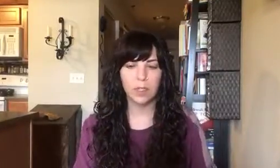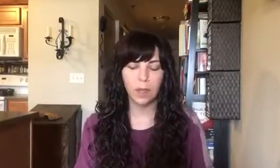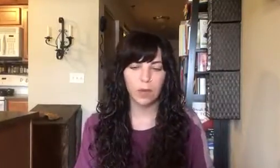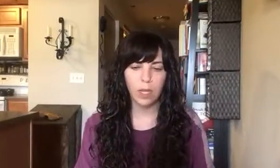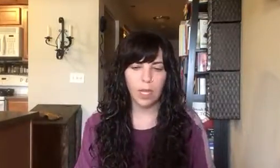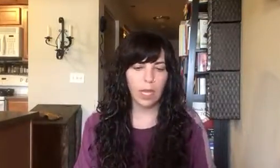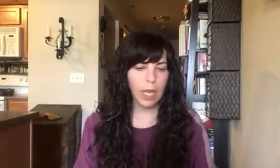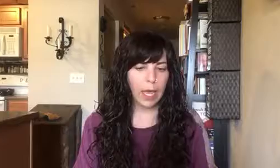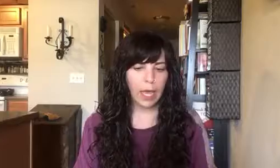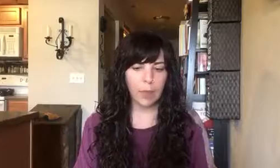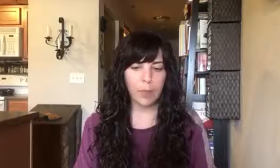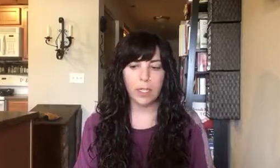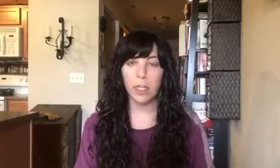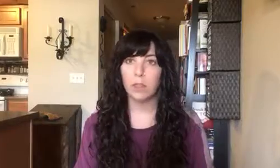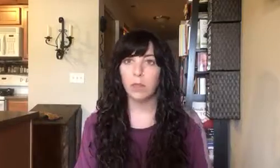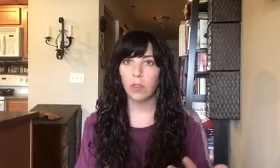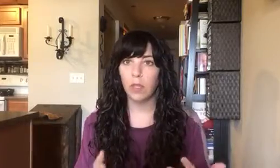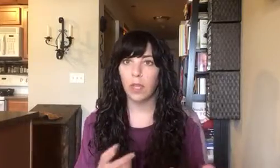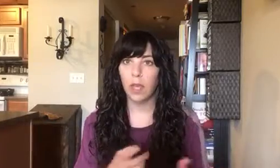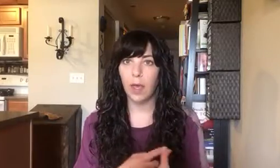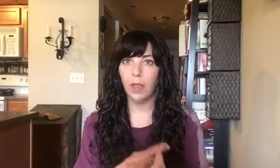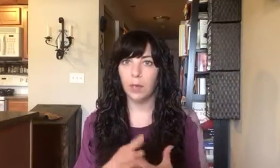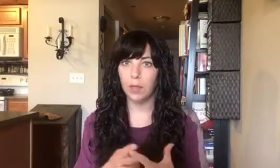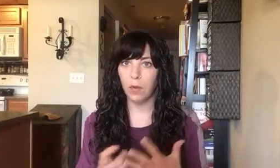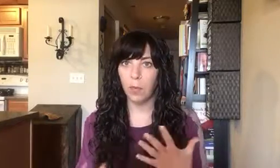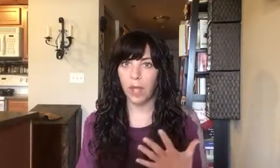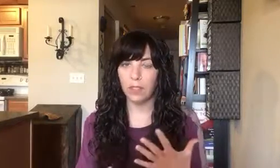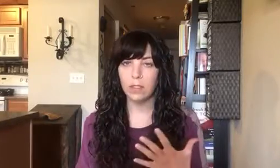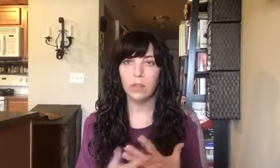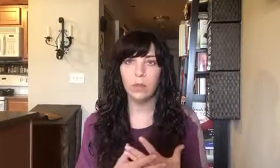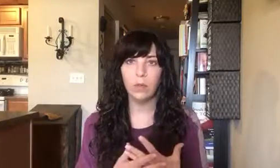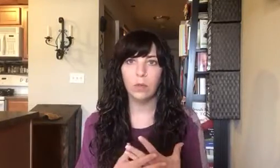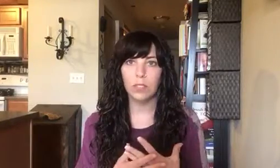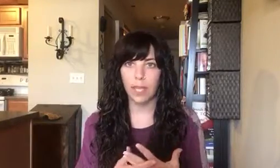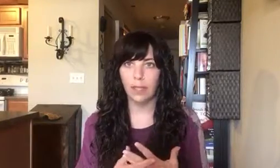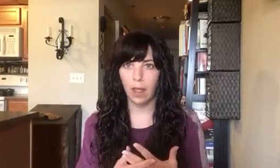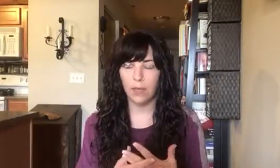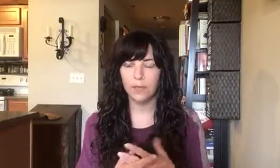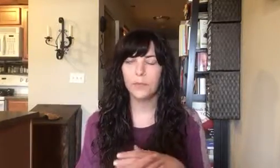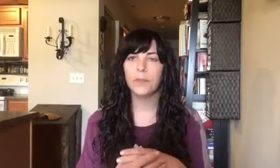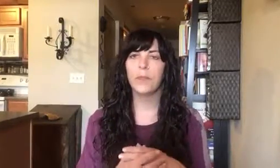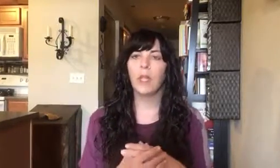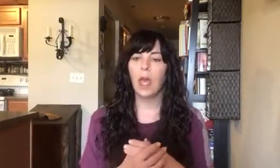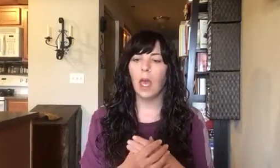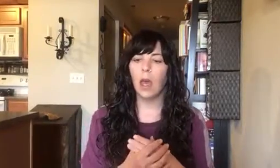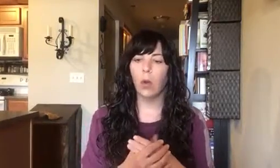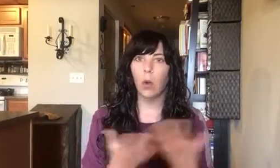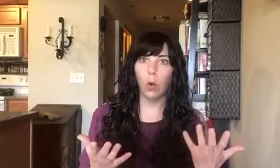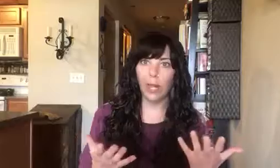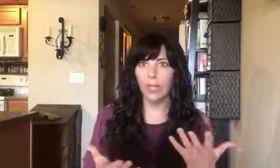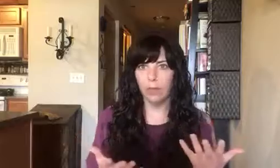So I taught them the 3 different ways to sign love, or I love